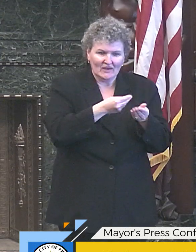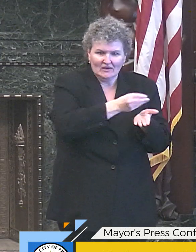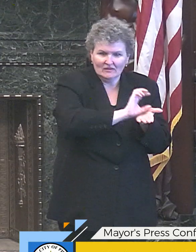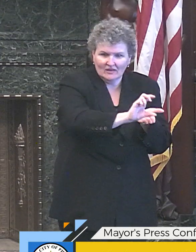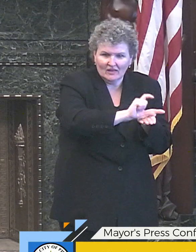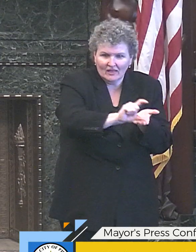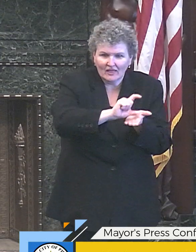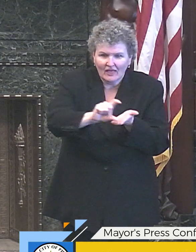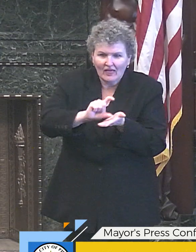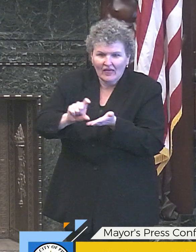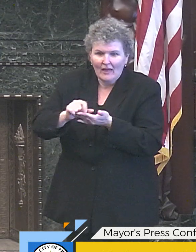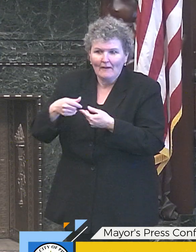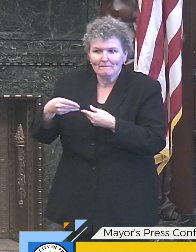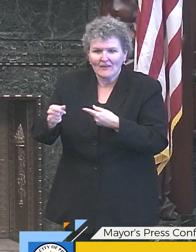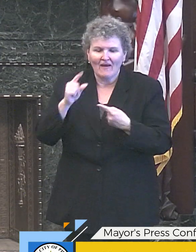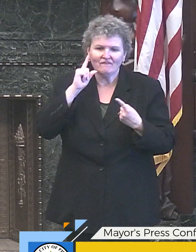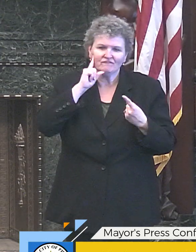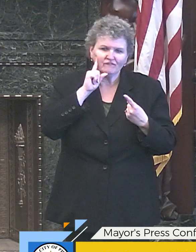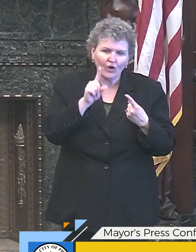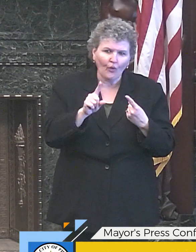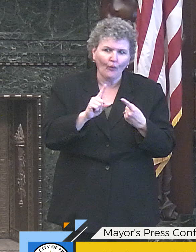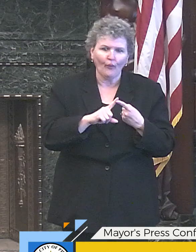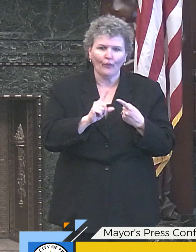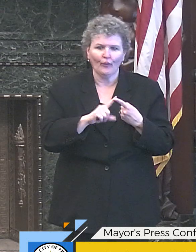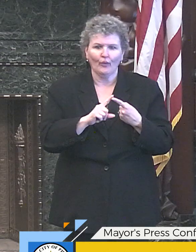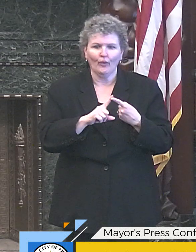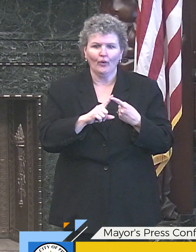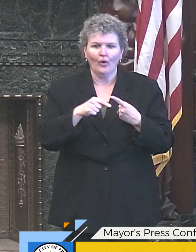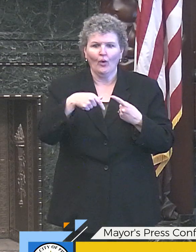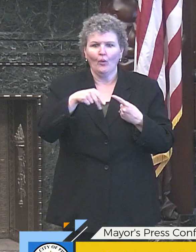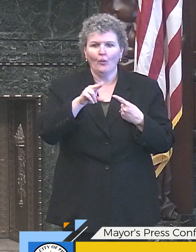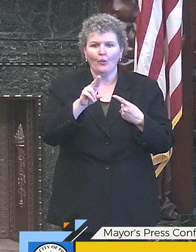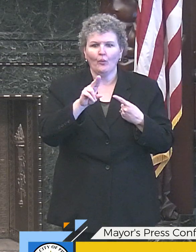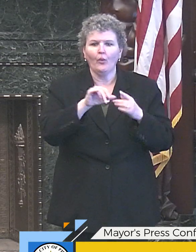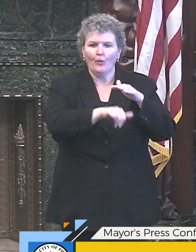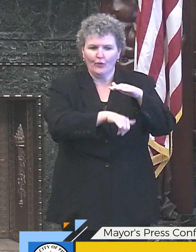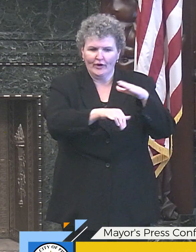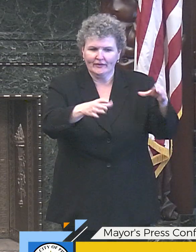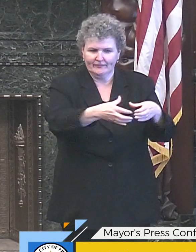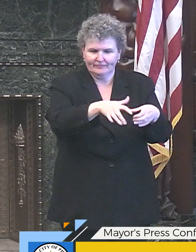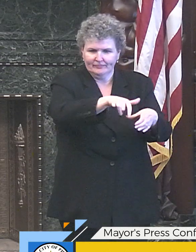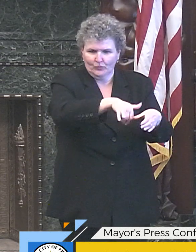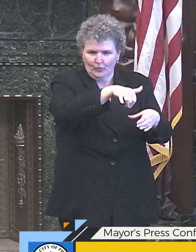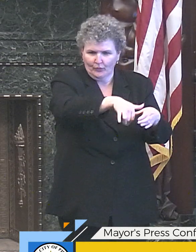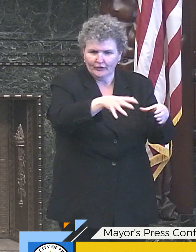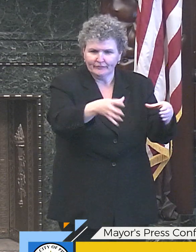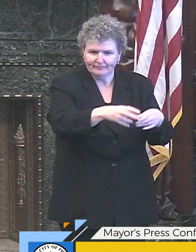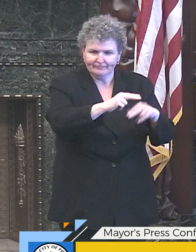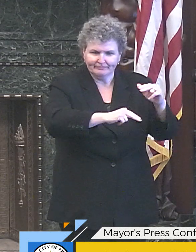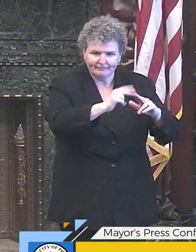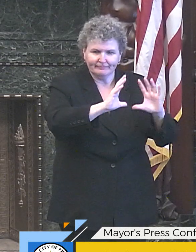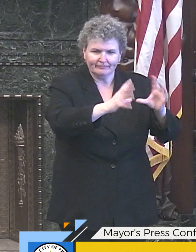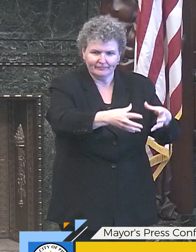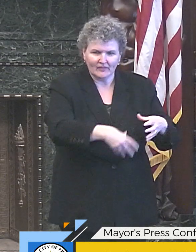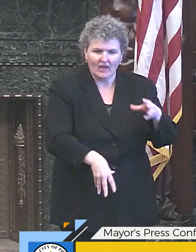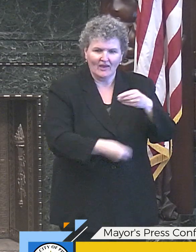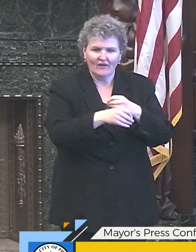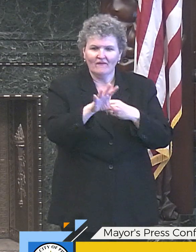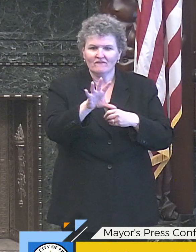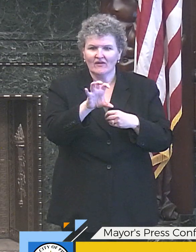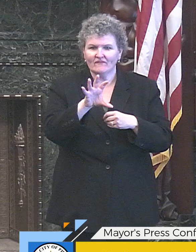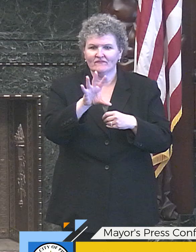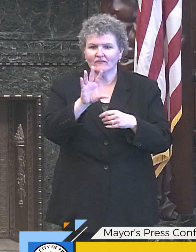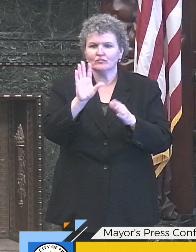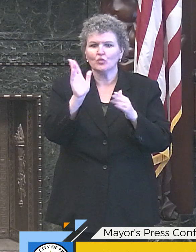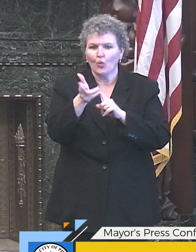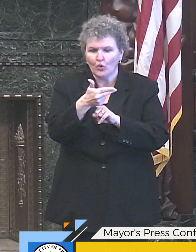fund things like quarantine space. And so our goal is to add 750 hotel rooms that could be used for